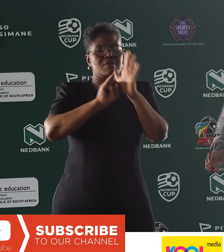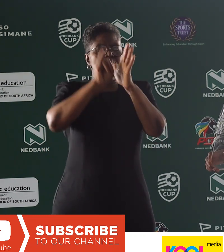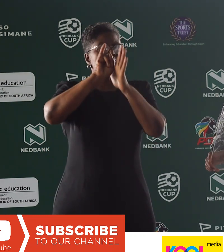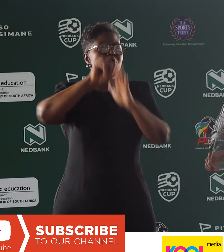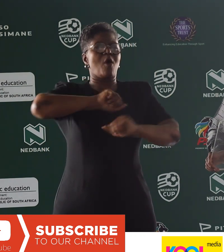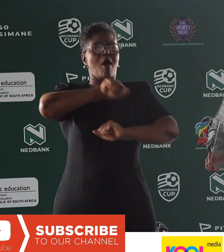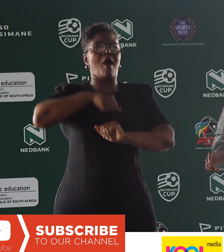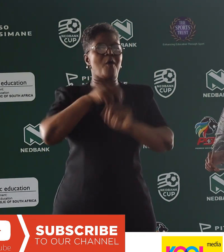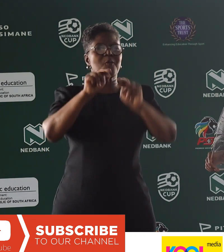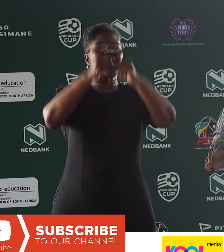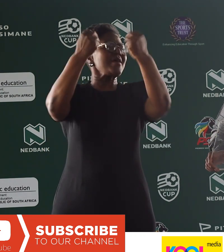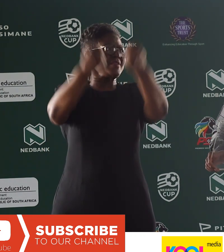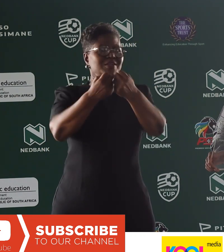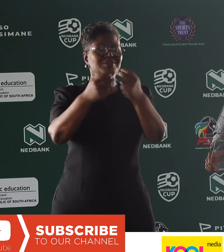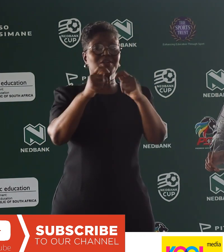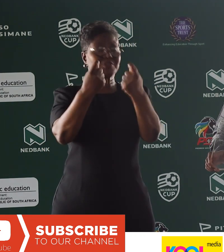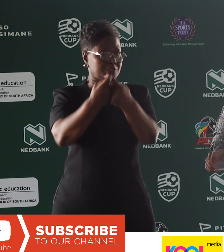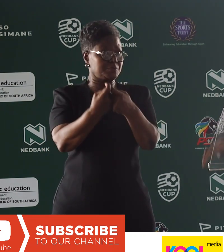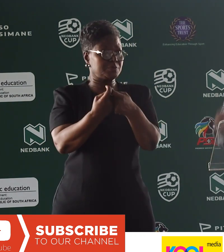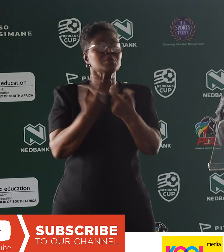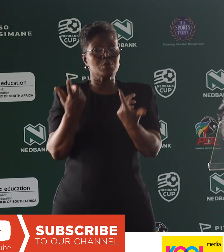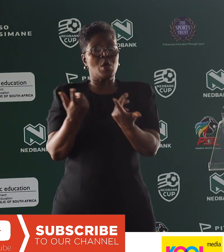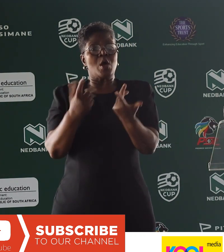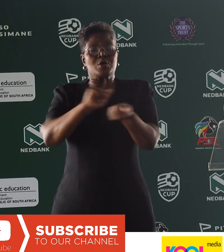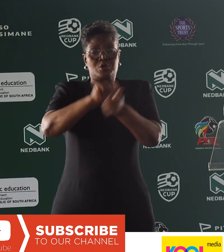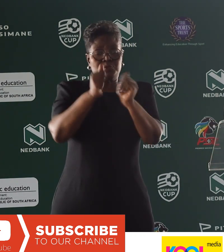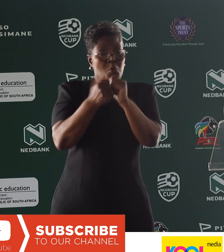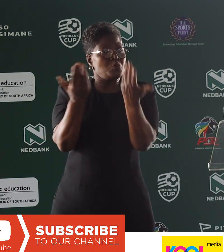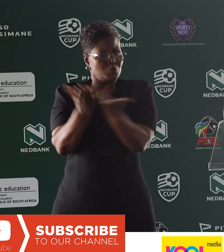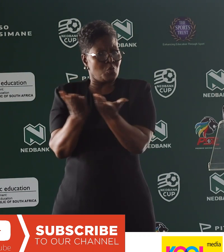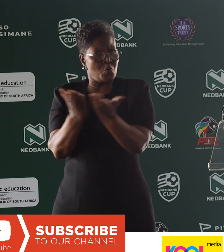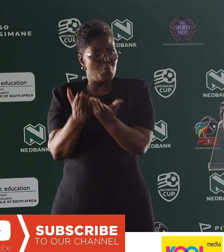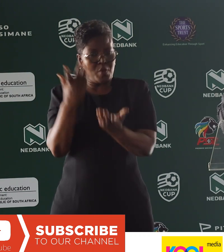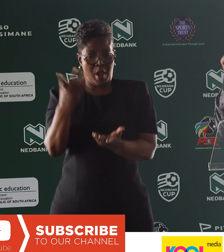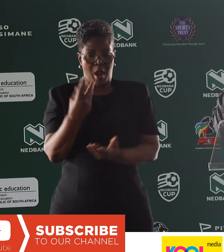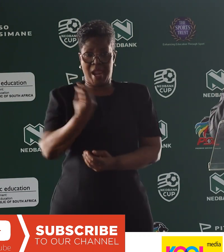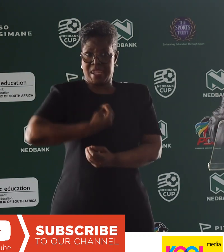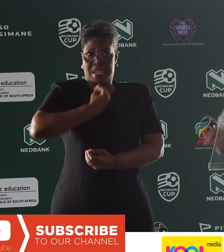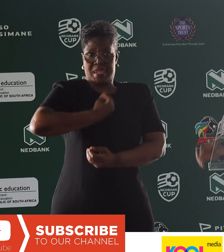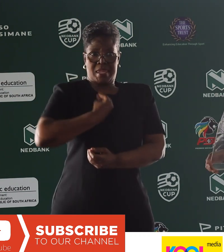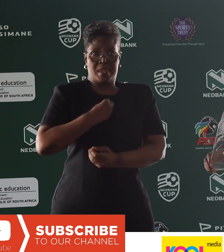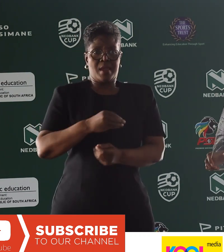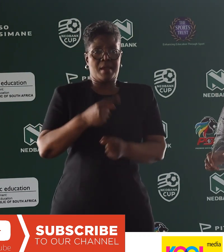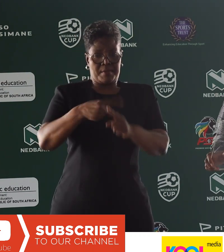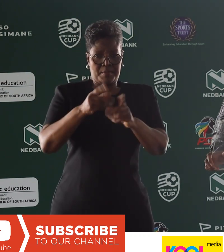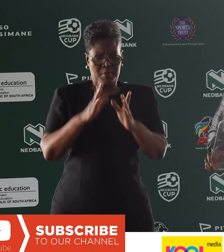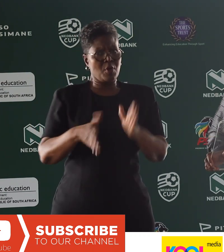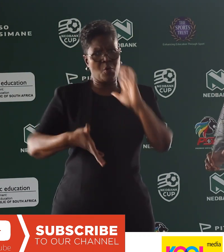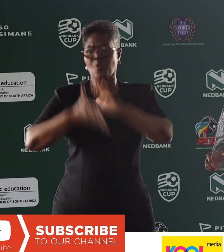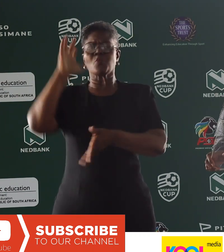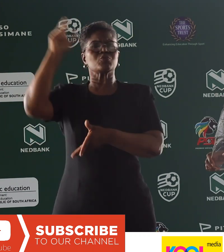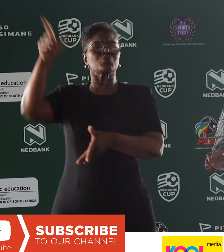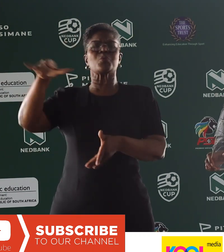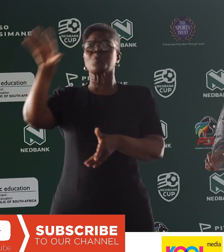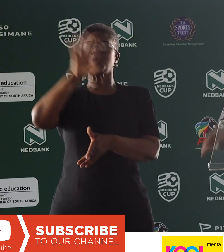We discussed the academies, that one of the things we need to do, take our young players to join academies in Europe, to be the best